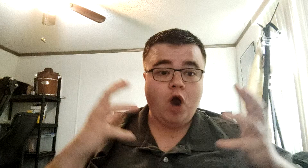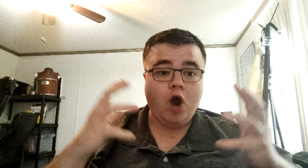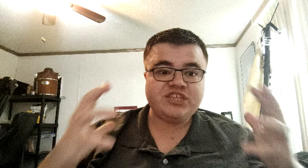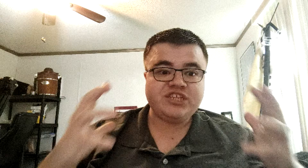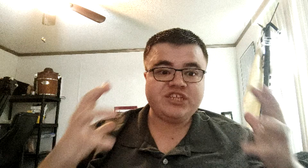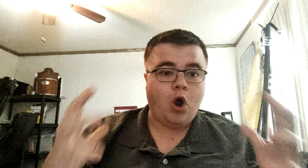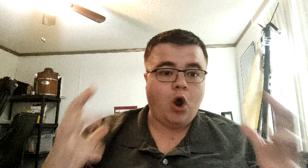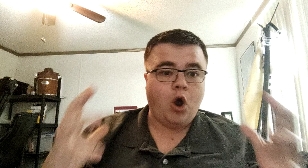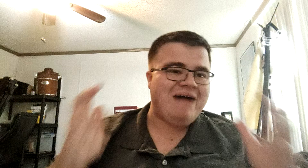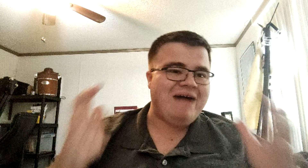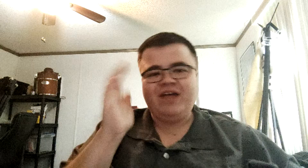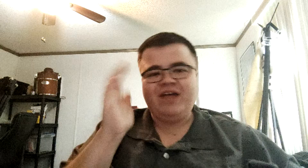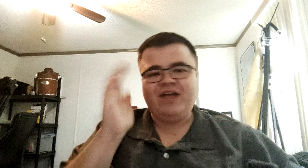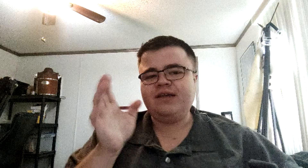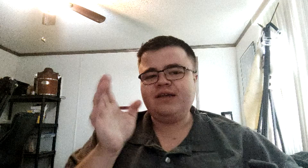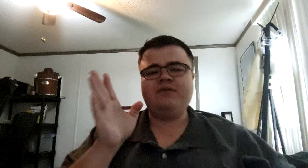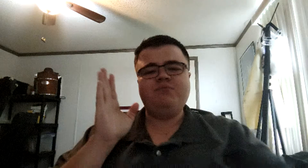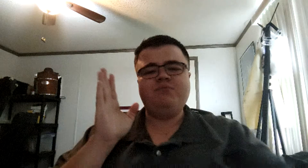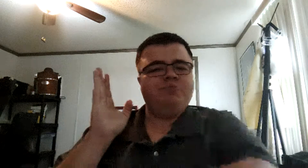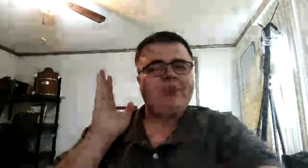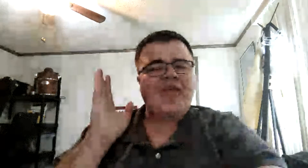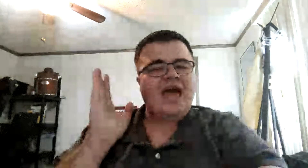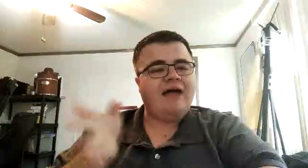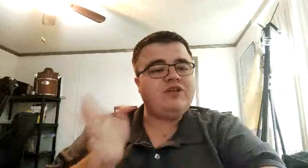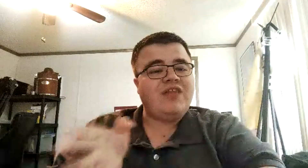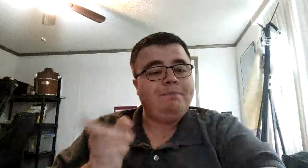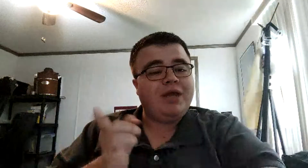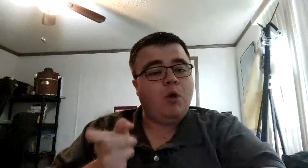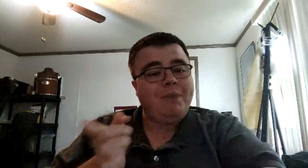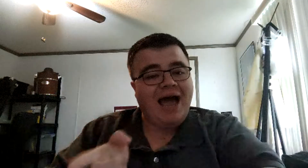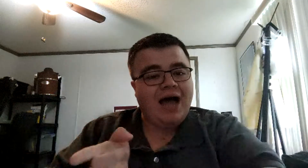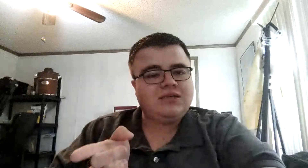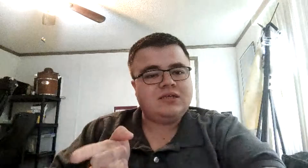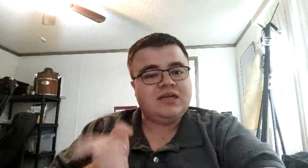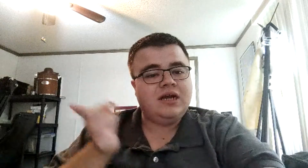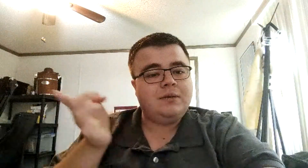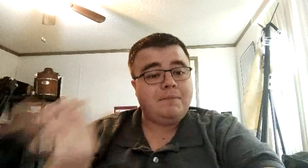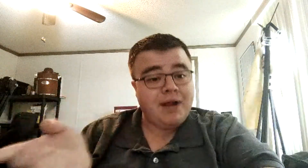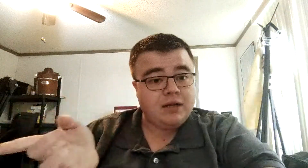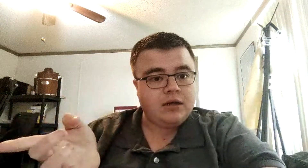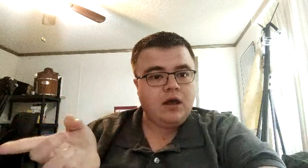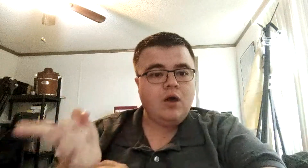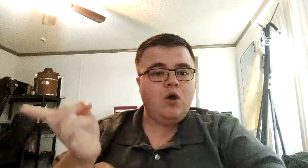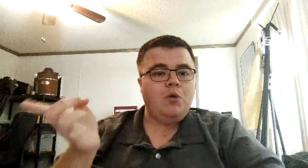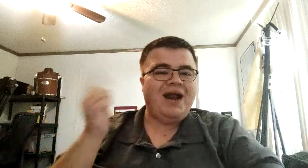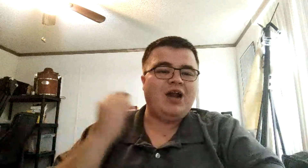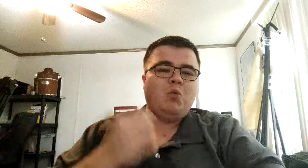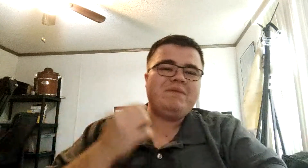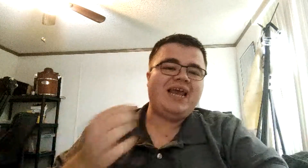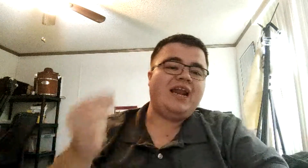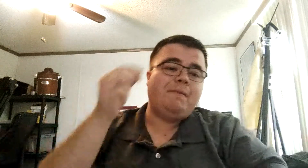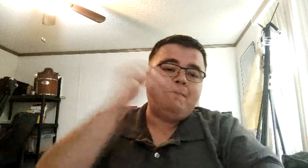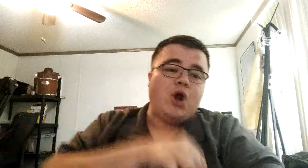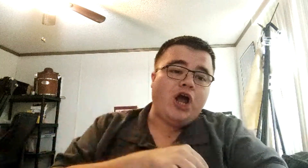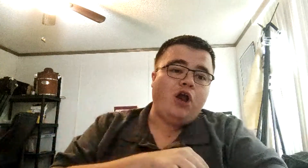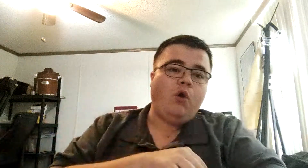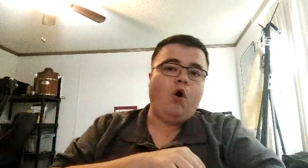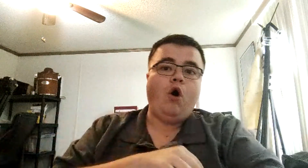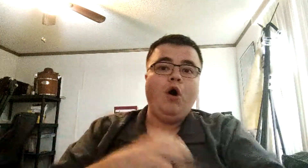growing so massive after that bill passed in the Milan Battleman and America law